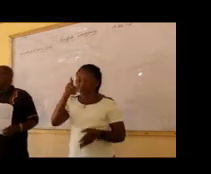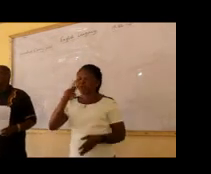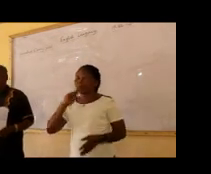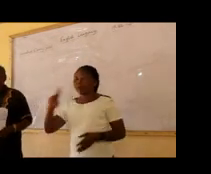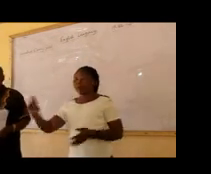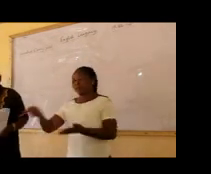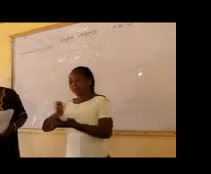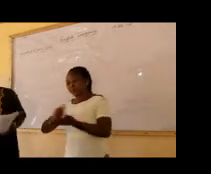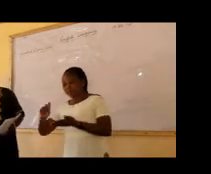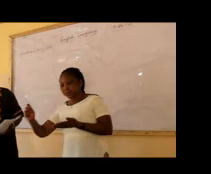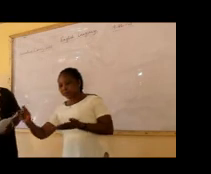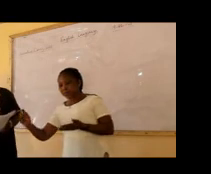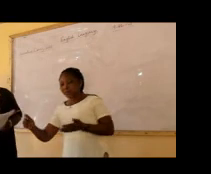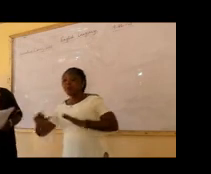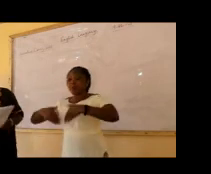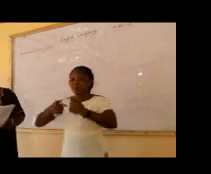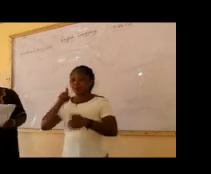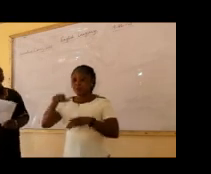Or